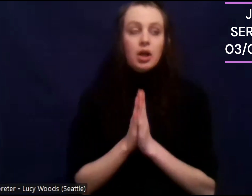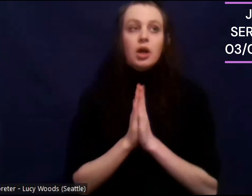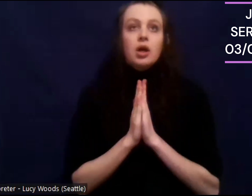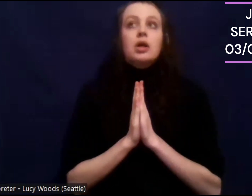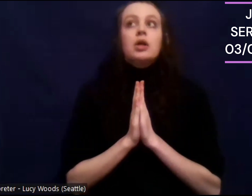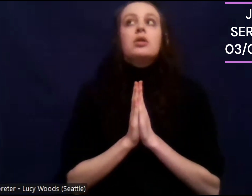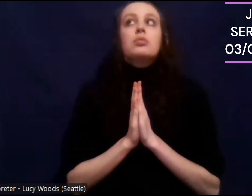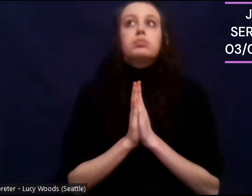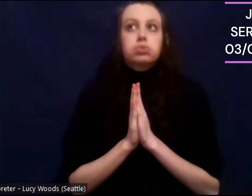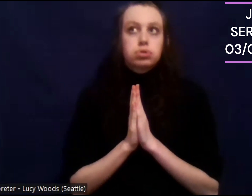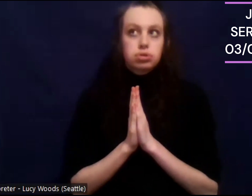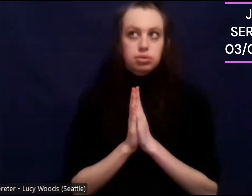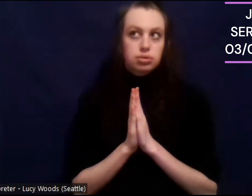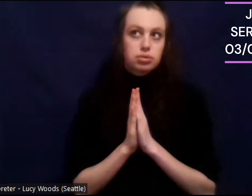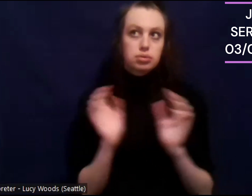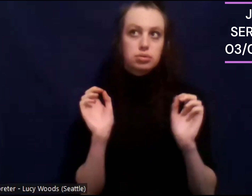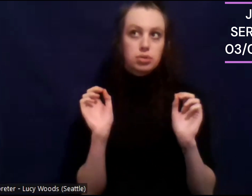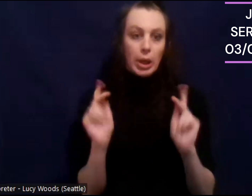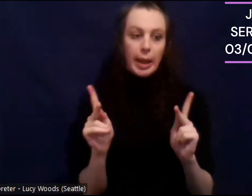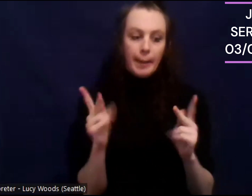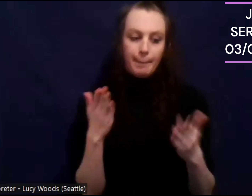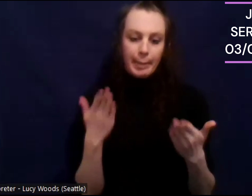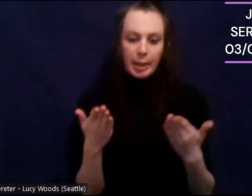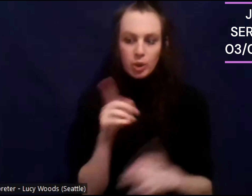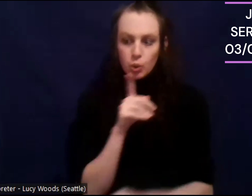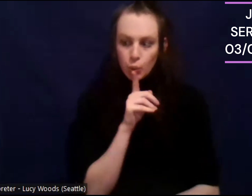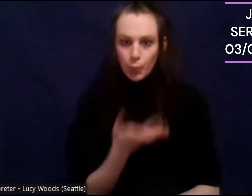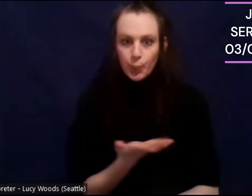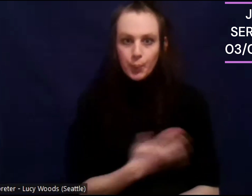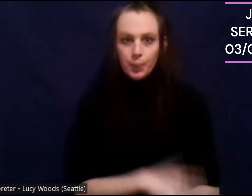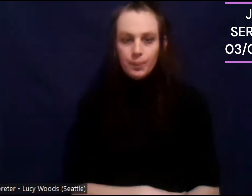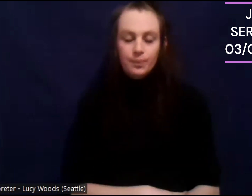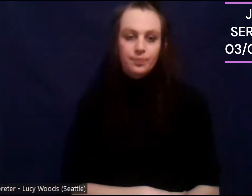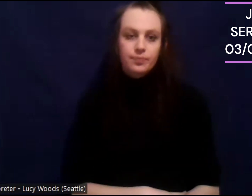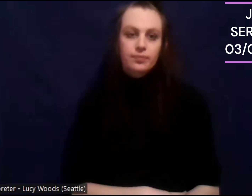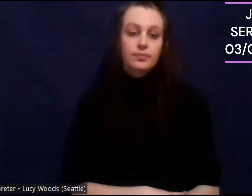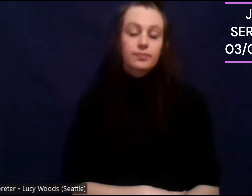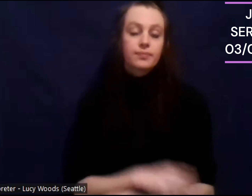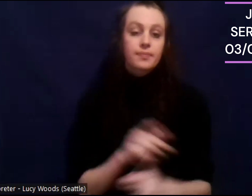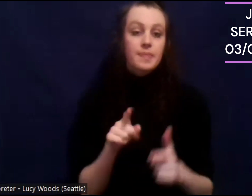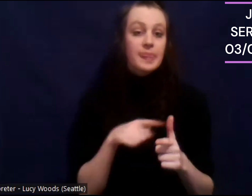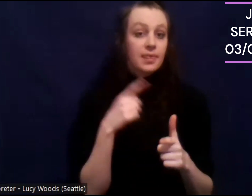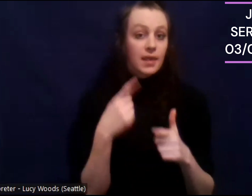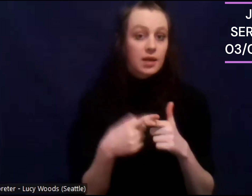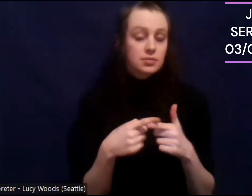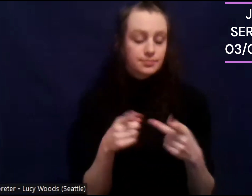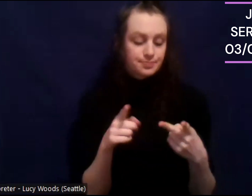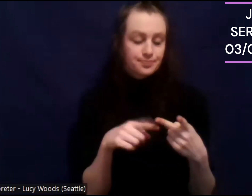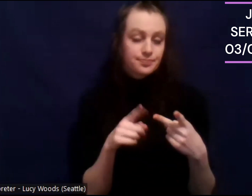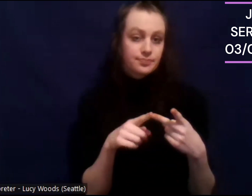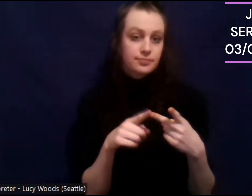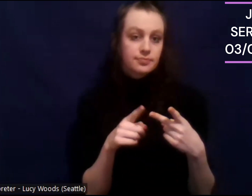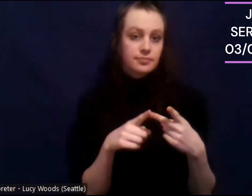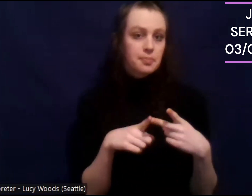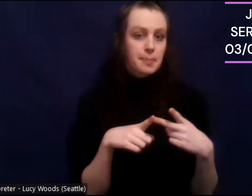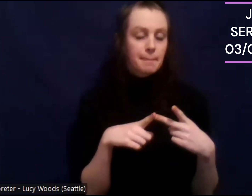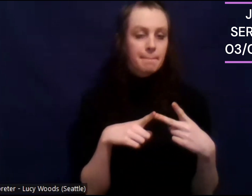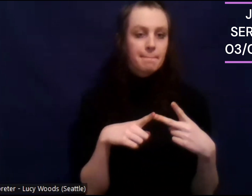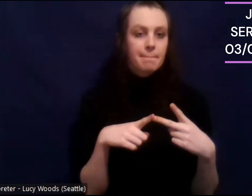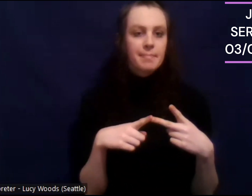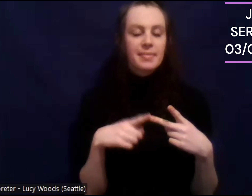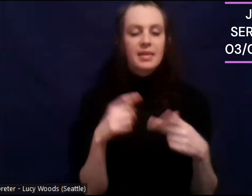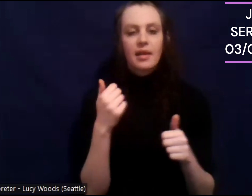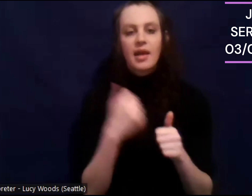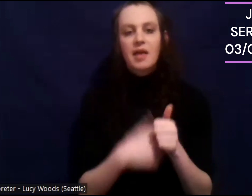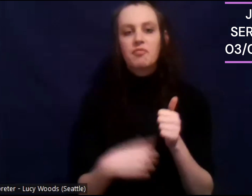like, all right, maybe. And then the next thing I remember from that meeting is everybody started talking